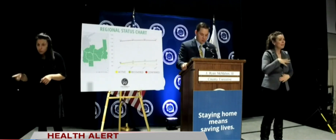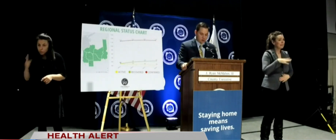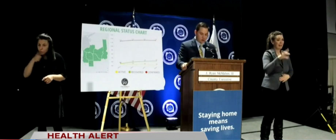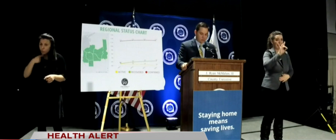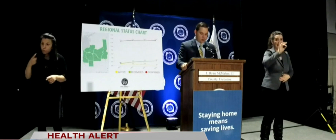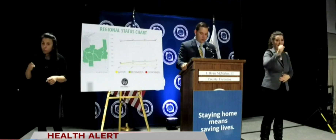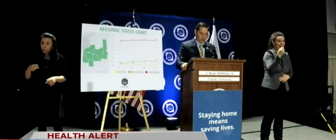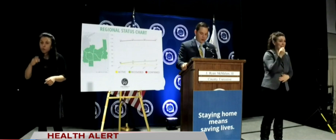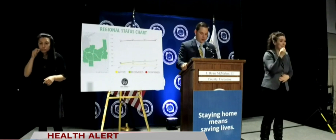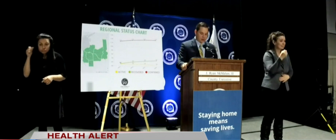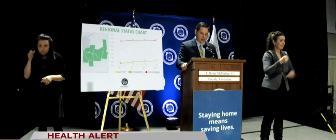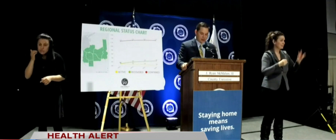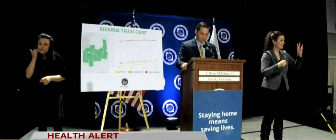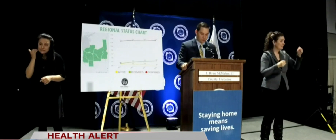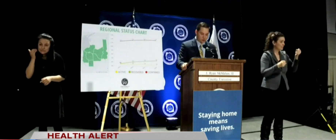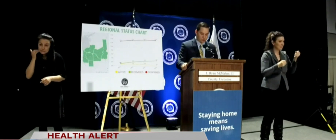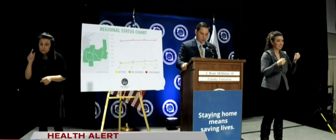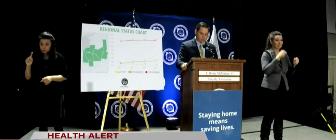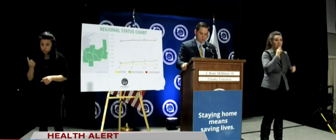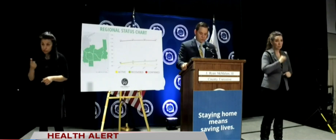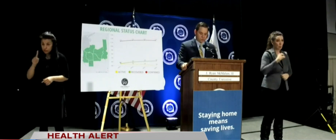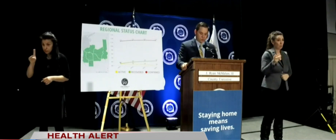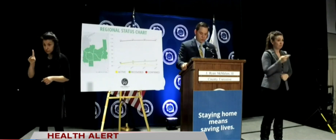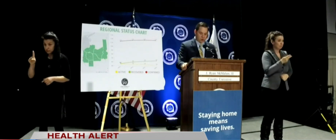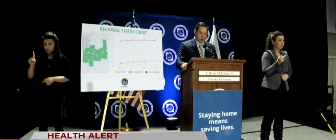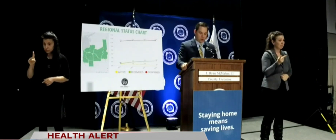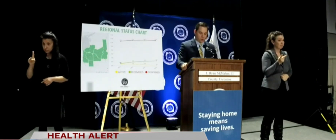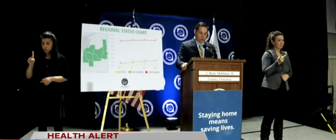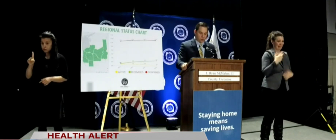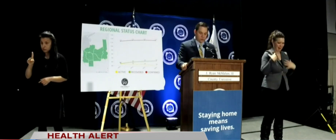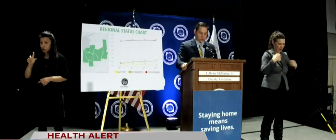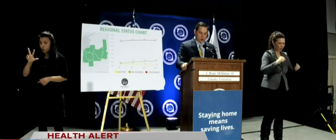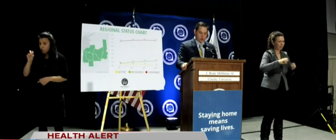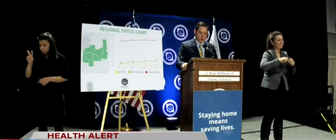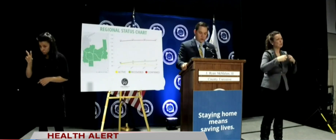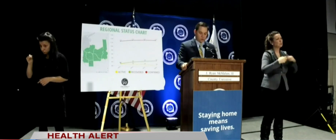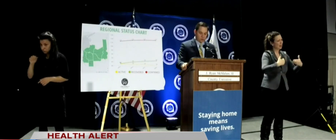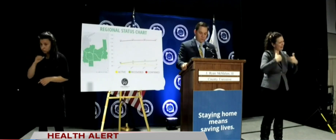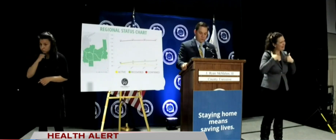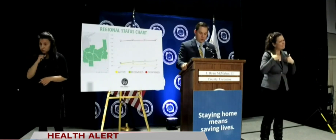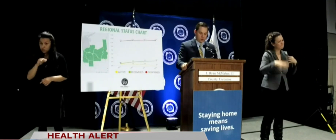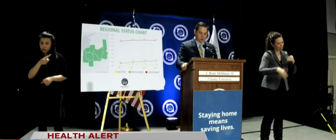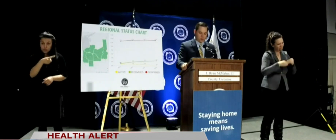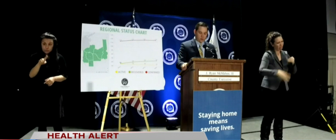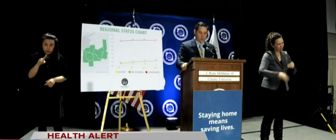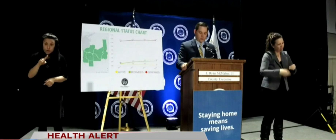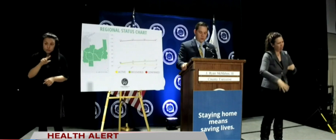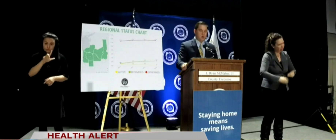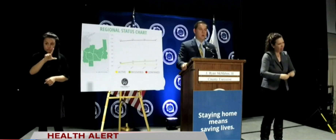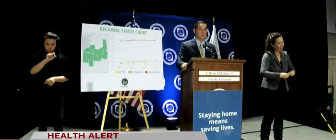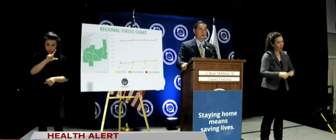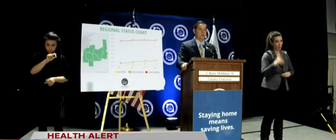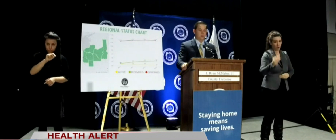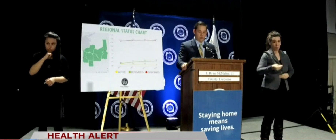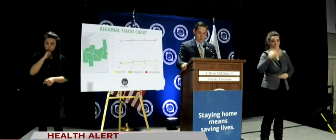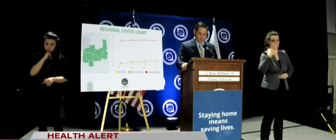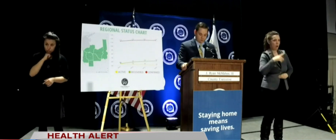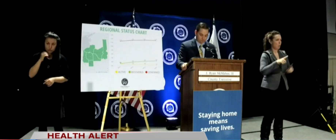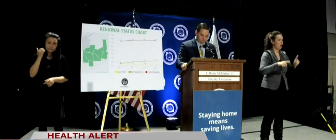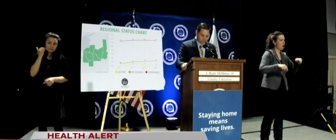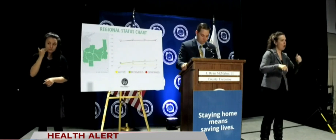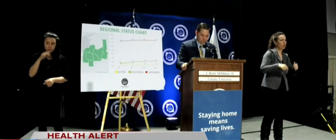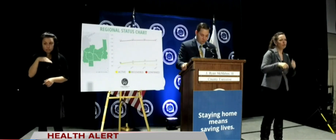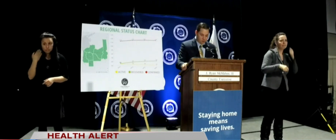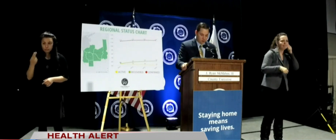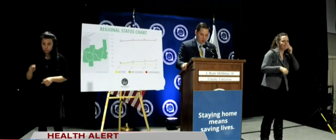70s. Both had underlying health issues. One was a Caucasian woman, and the other was a woman of another race.